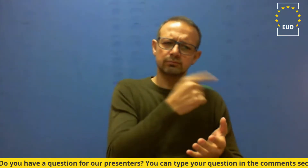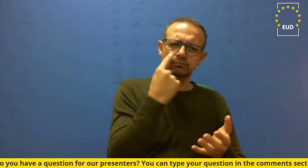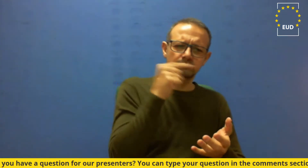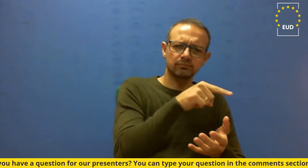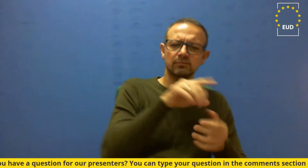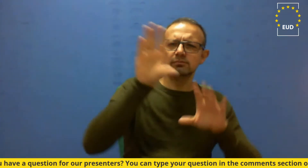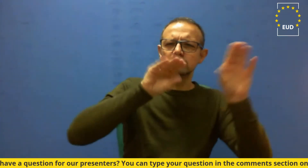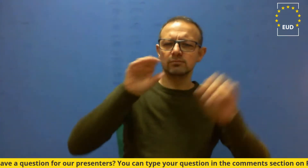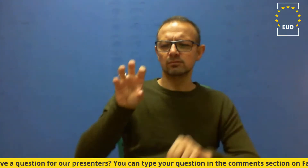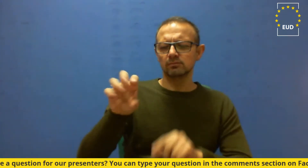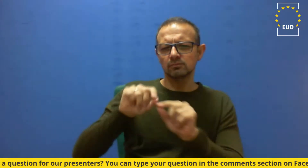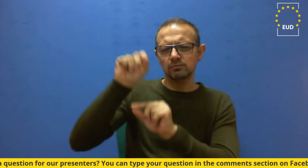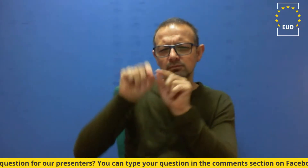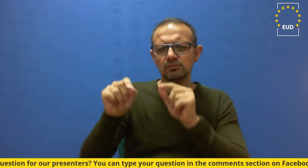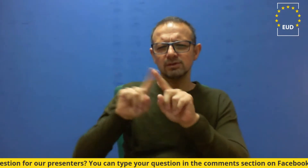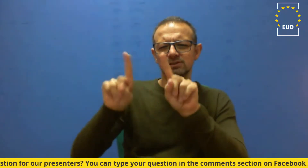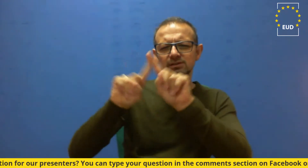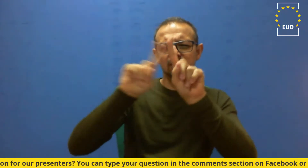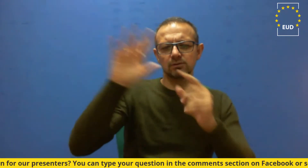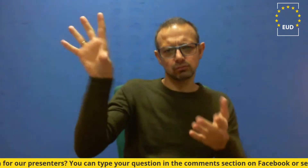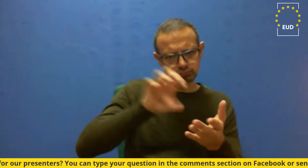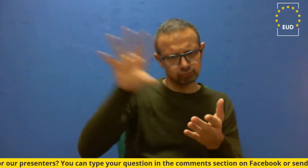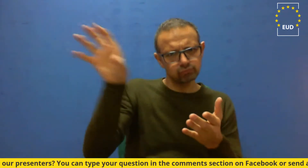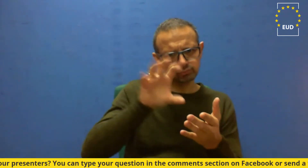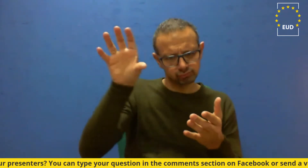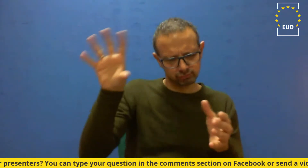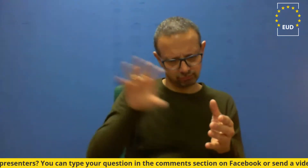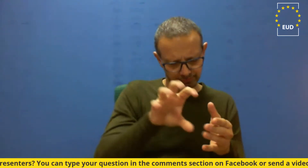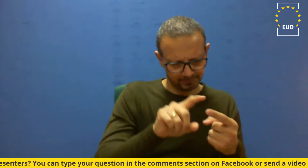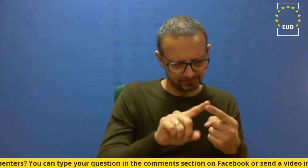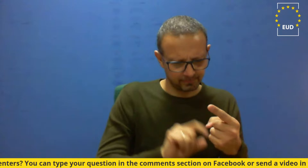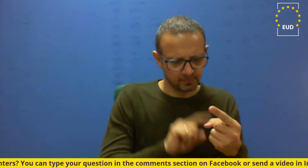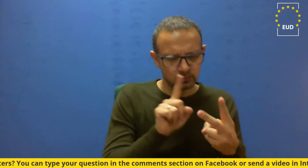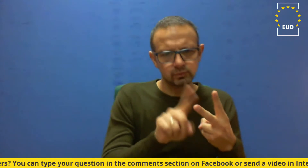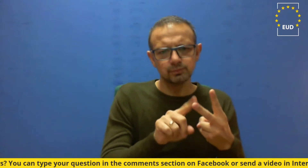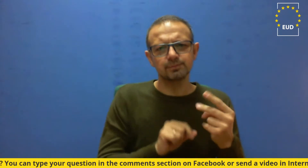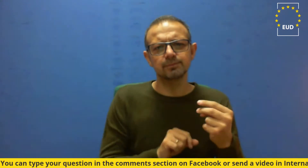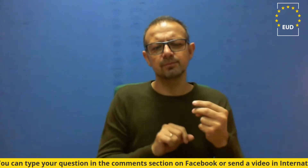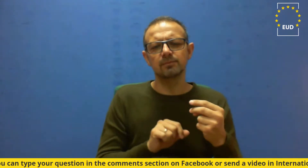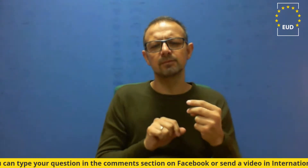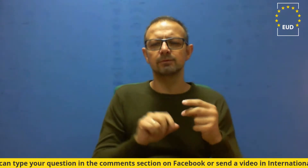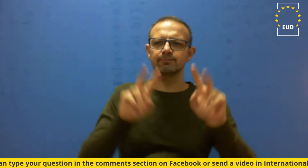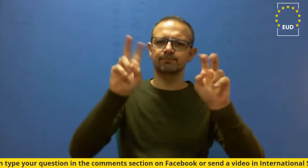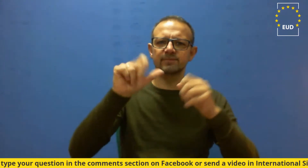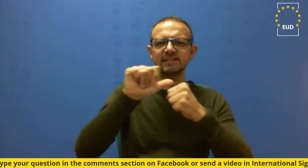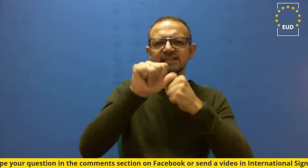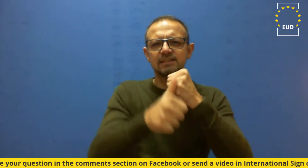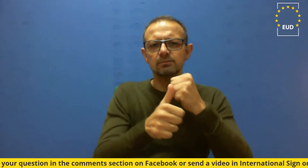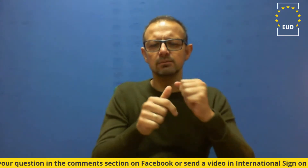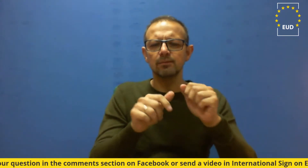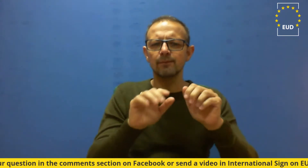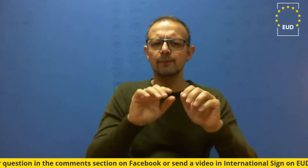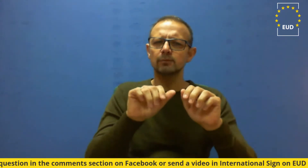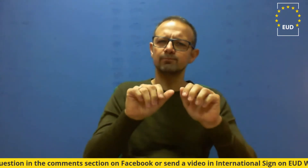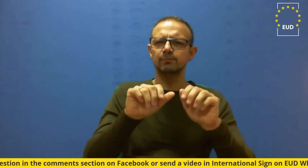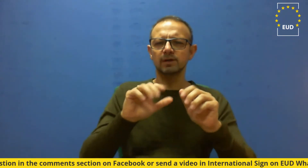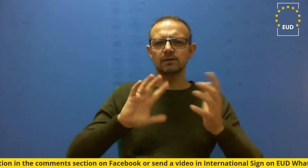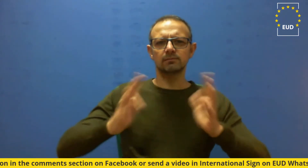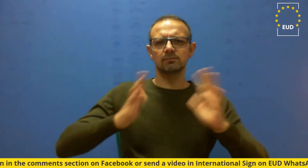on television. So we needed to also make sure that there are certain technical specifications just in the more superficial parts